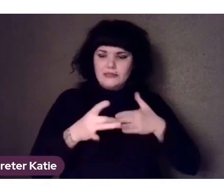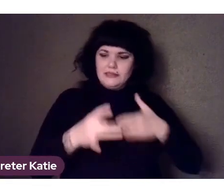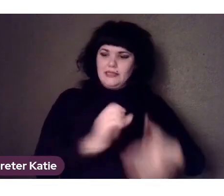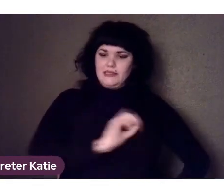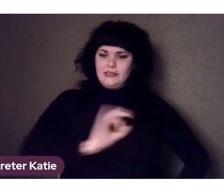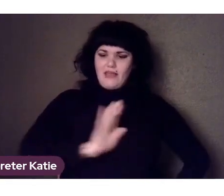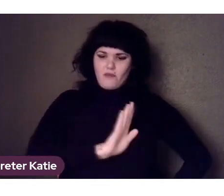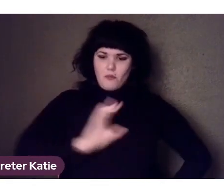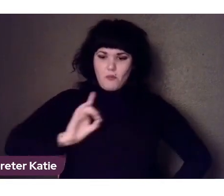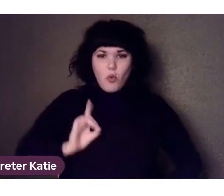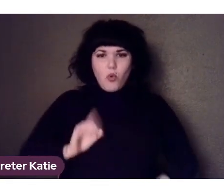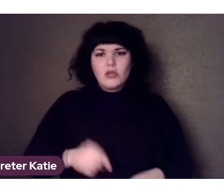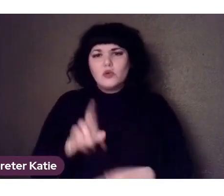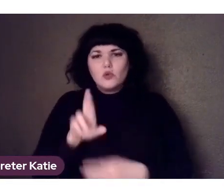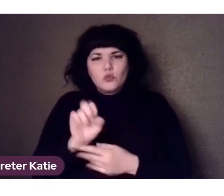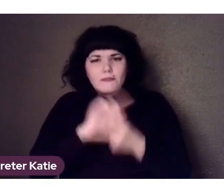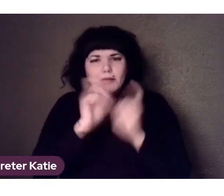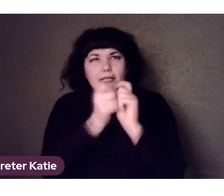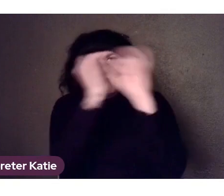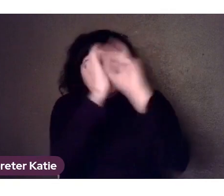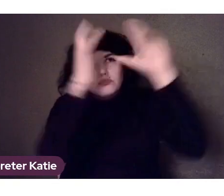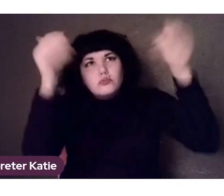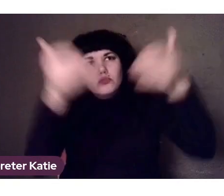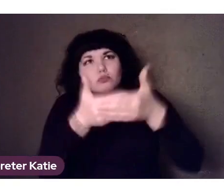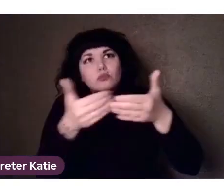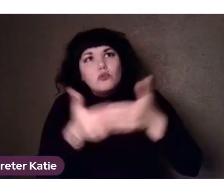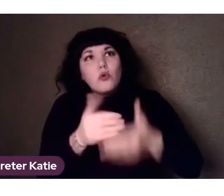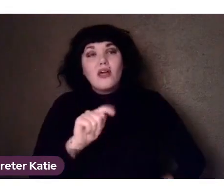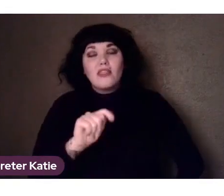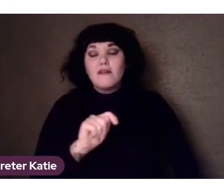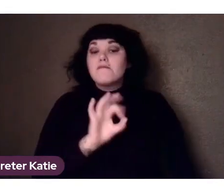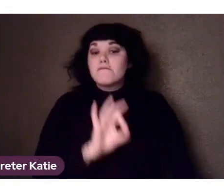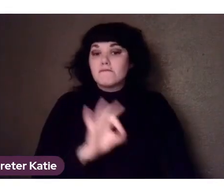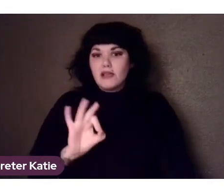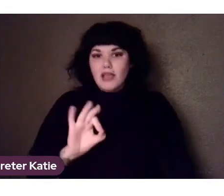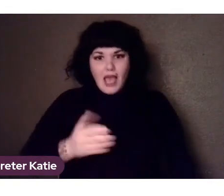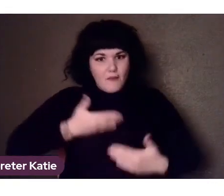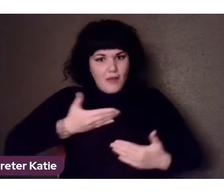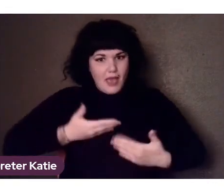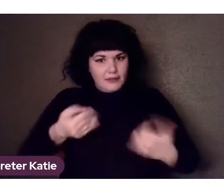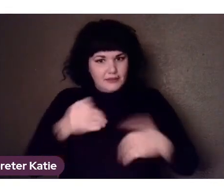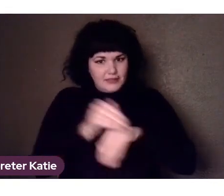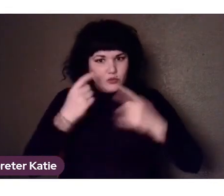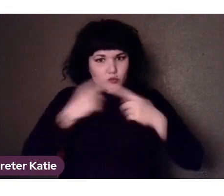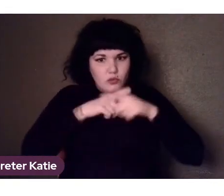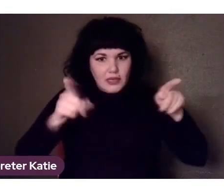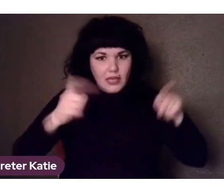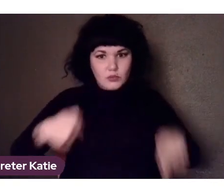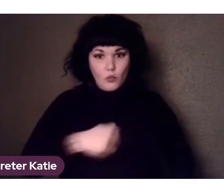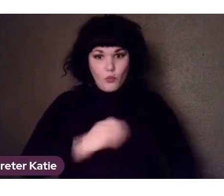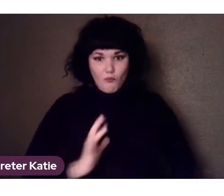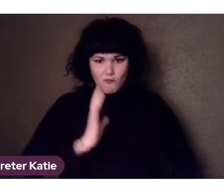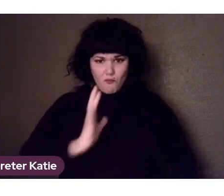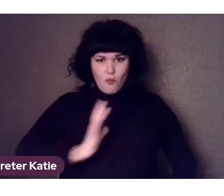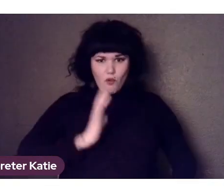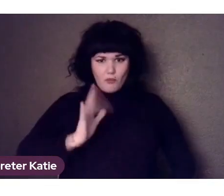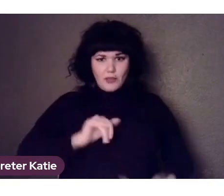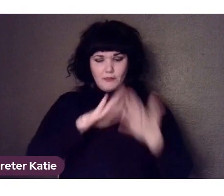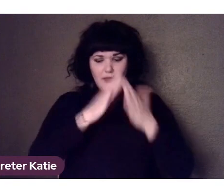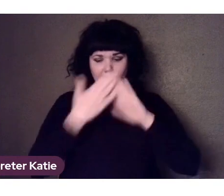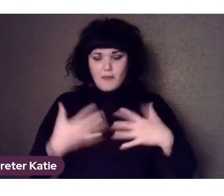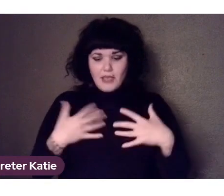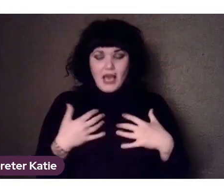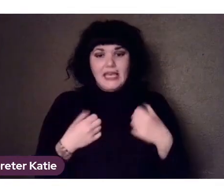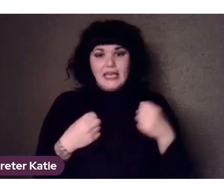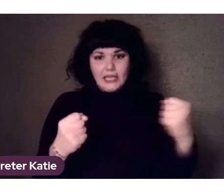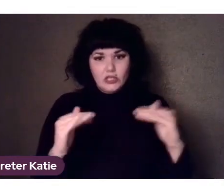the Firecracker Foundation. Tonight, I am happy to announce that we are formally becoming a healing justice practice site.